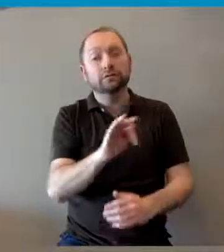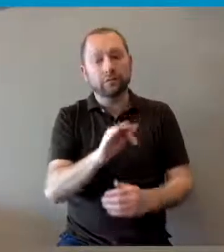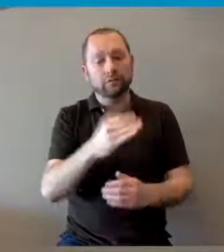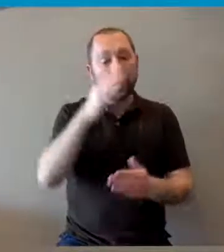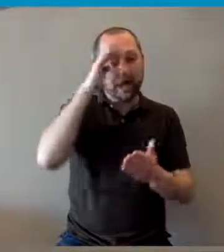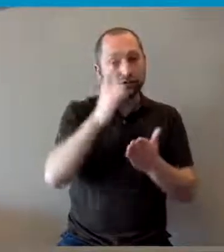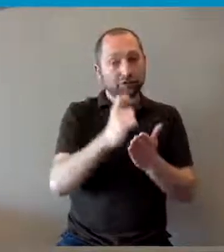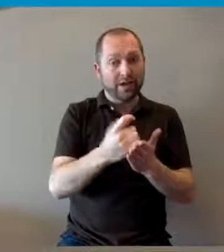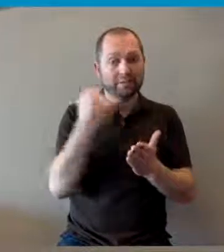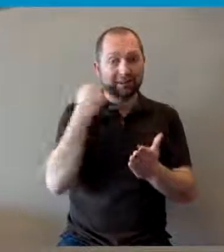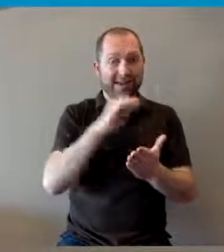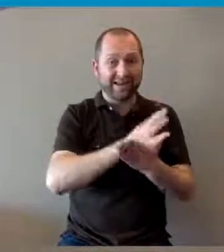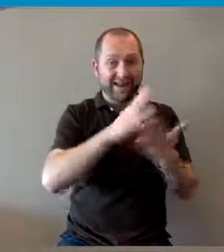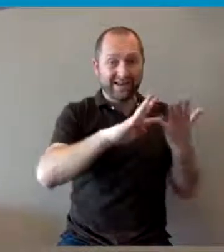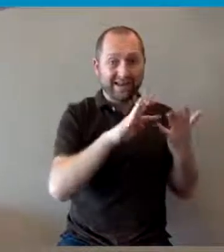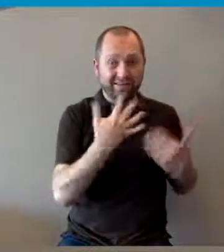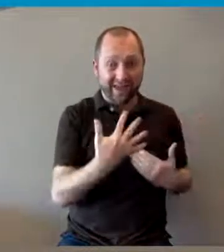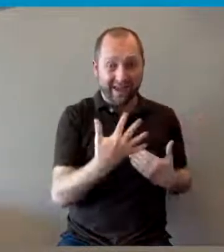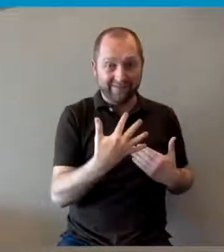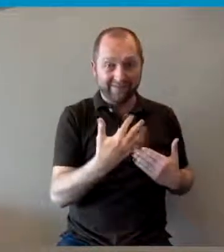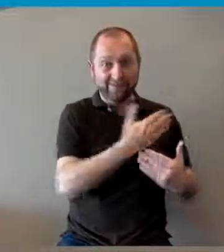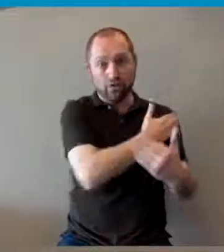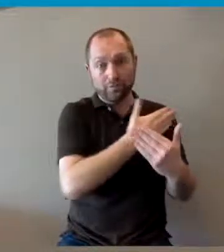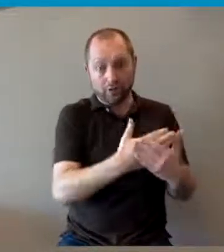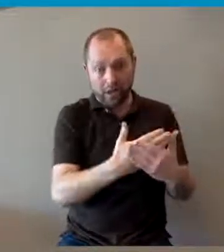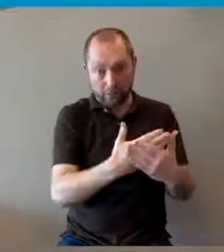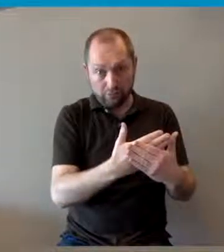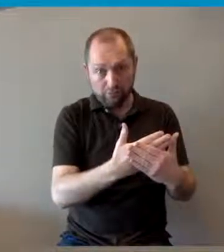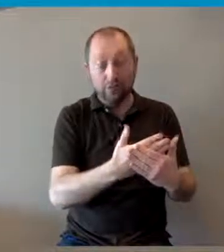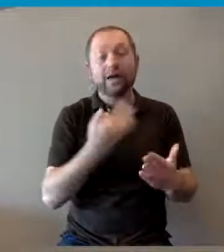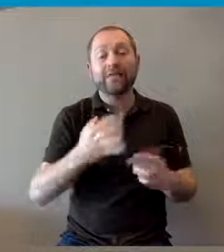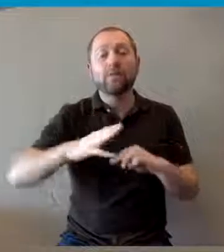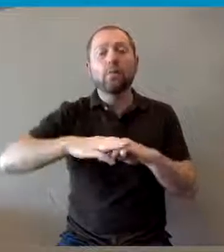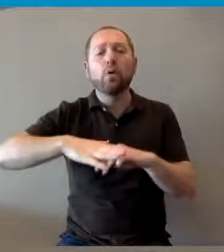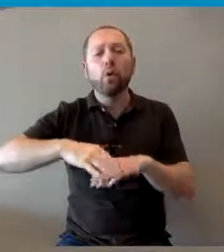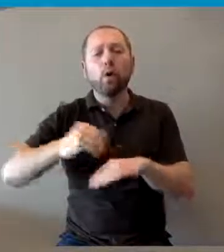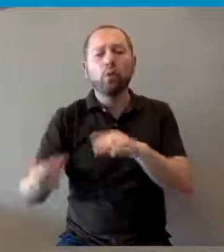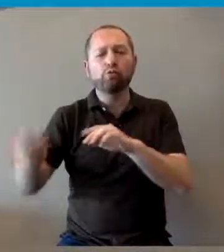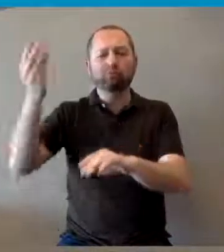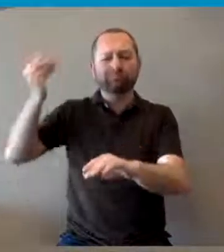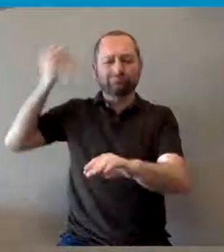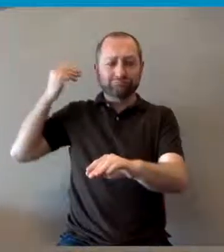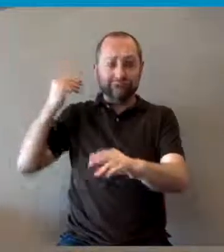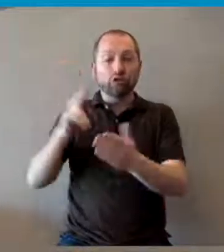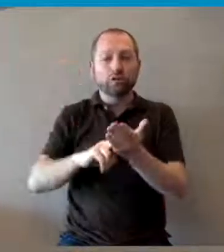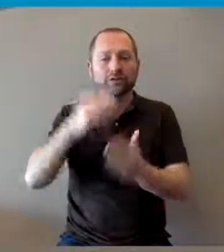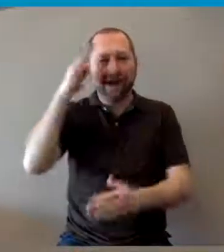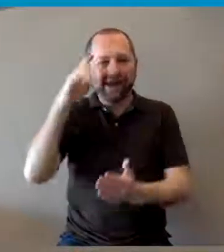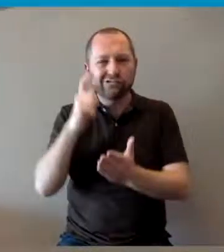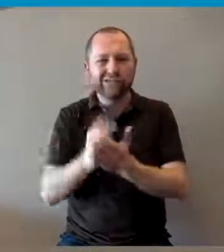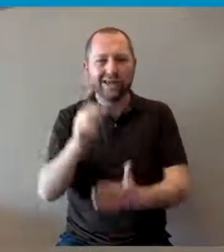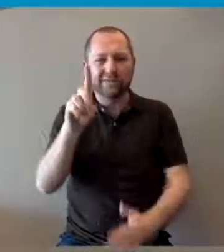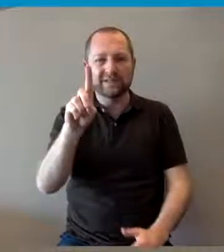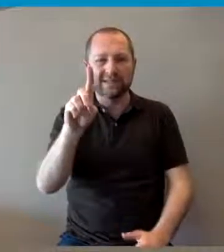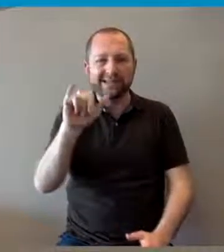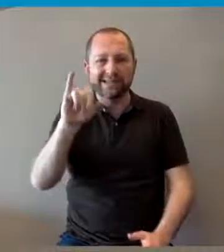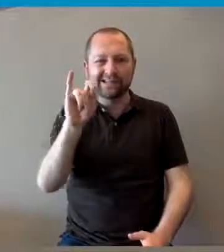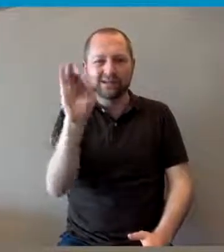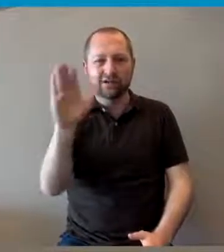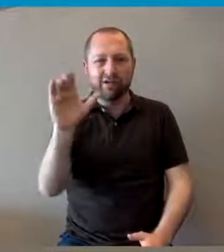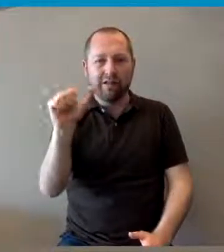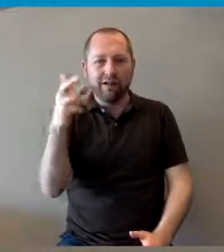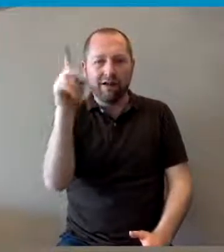Irish Times from 1995 to the present day. If you're looking for older articles, you need to use the Irish Times